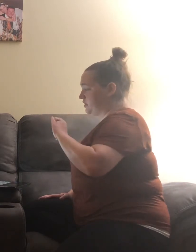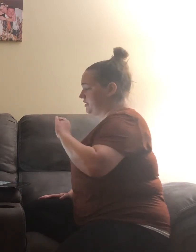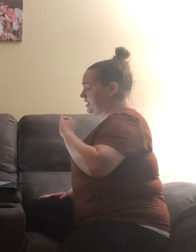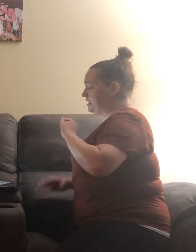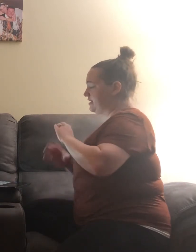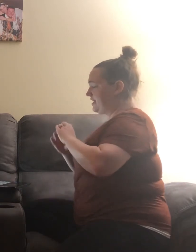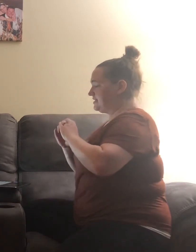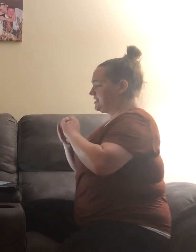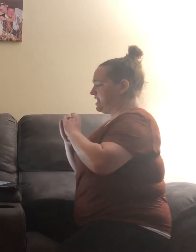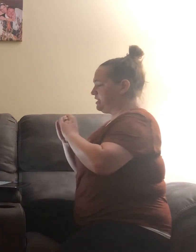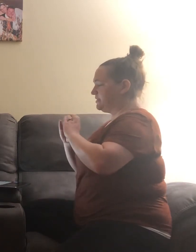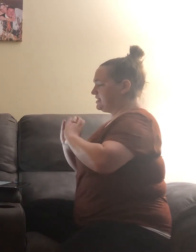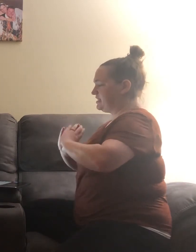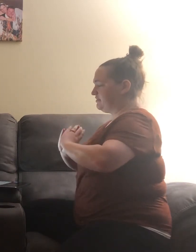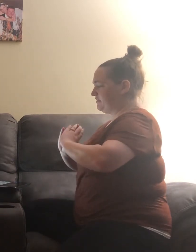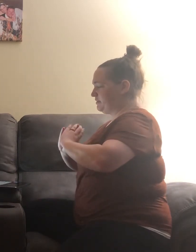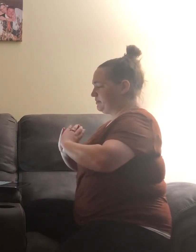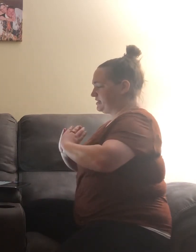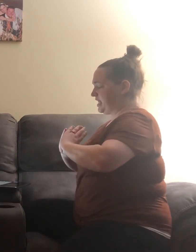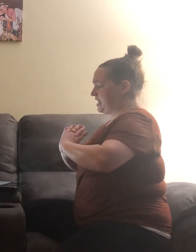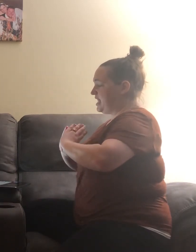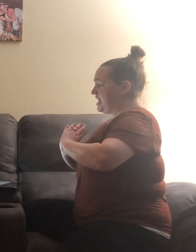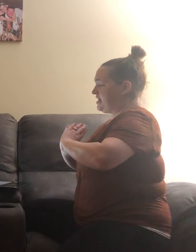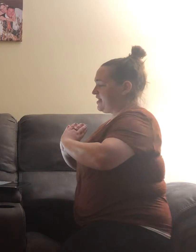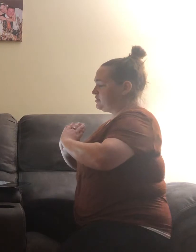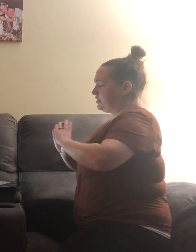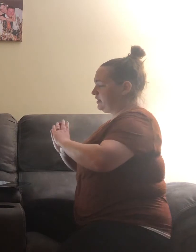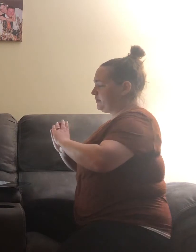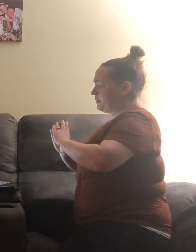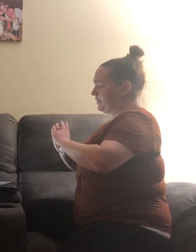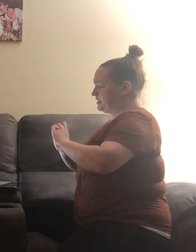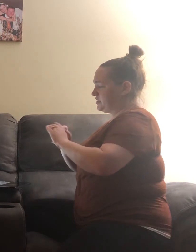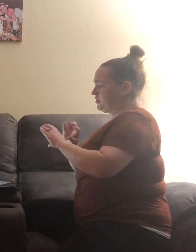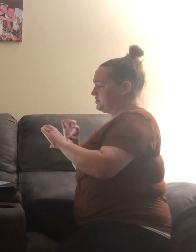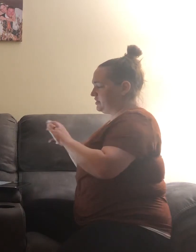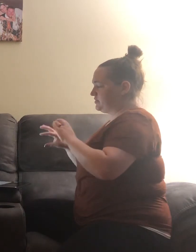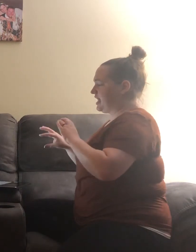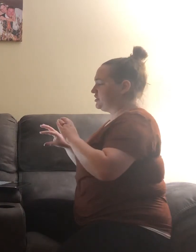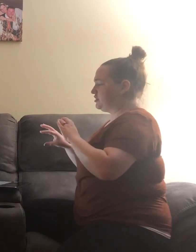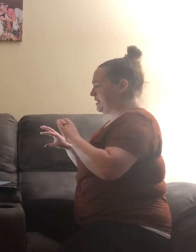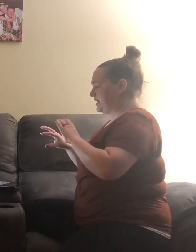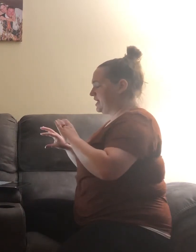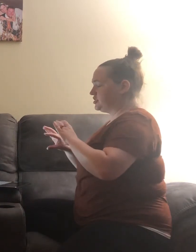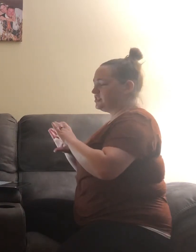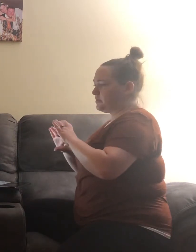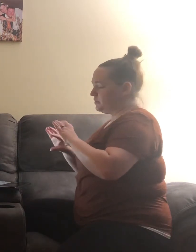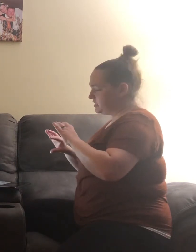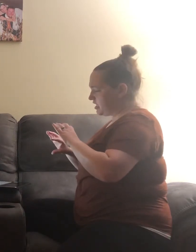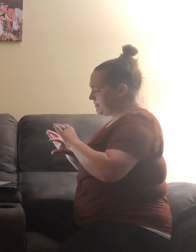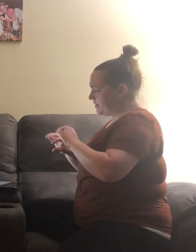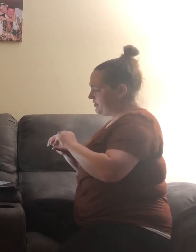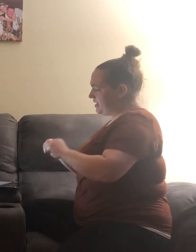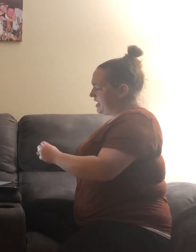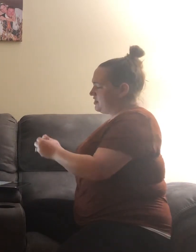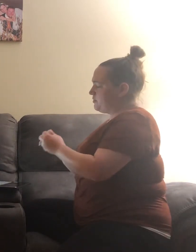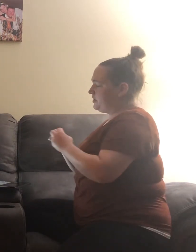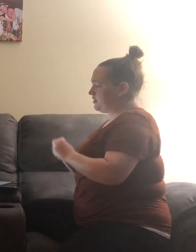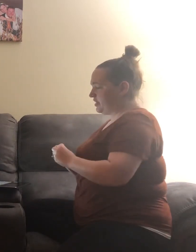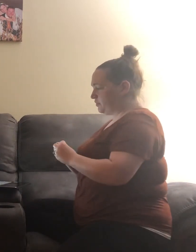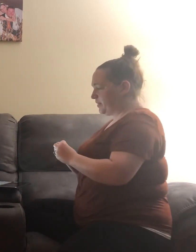and that's 80% to 50%. And that's really where we want to start using those extra medications that we'll talk about. And then when you're in the red